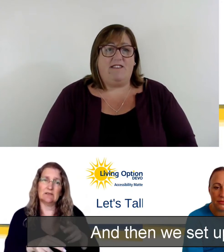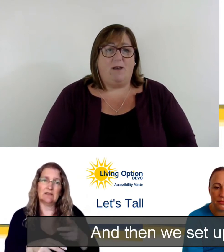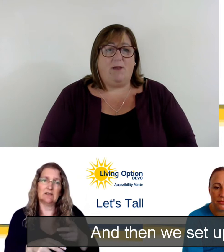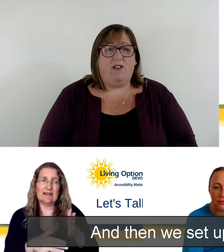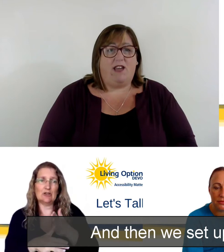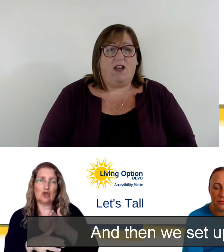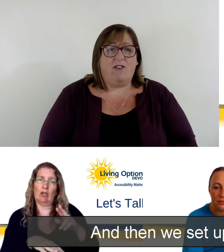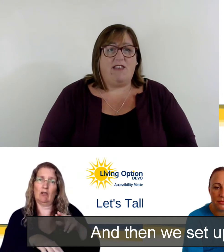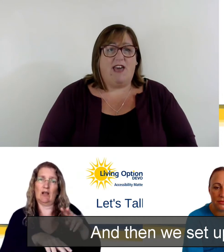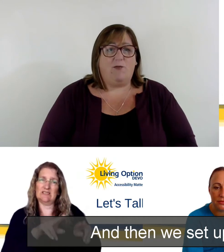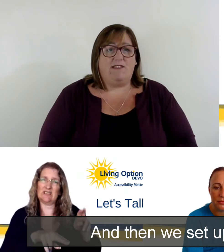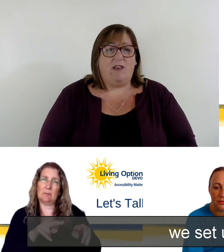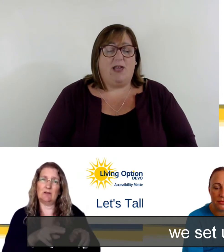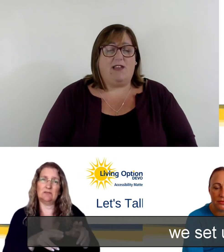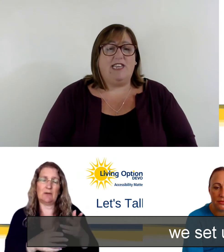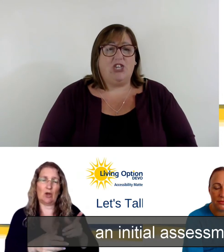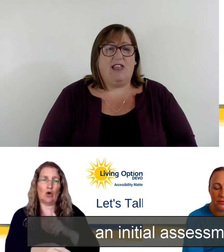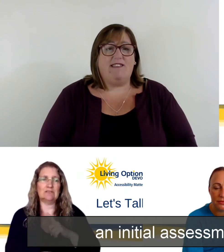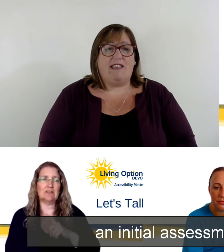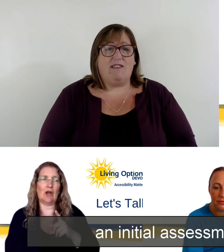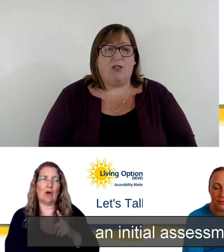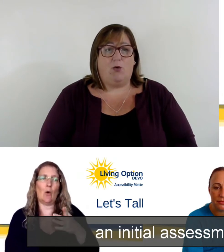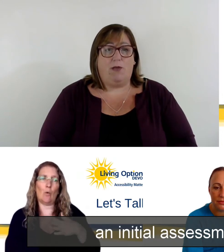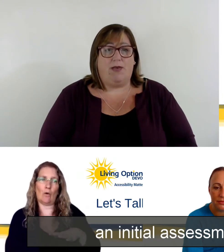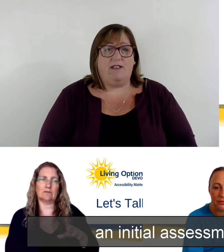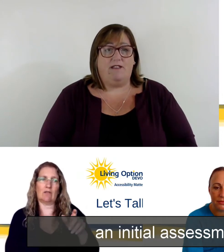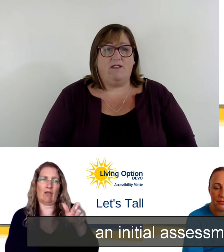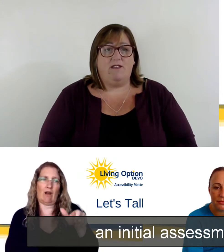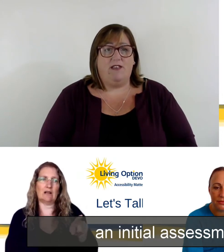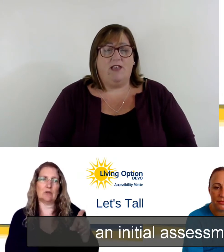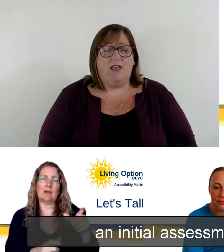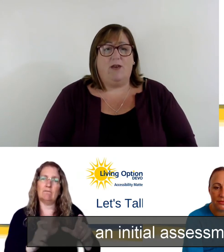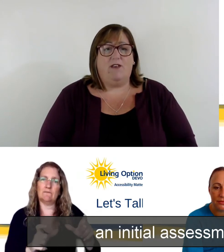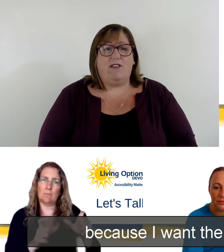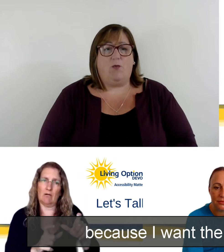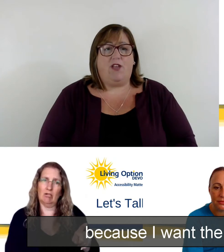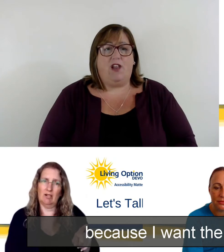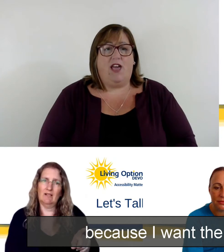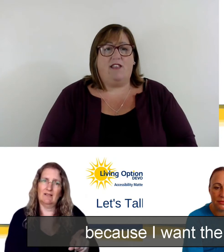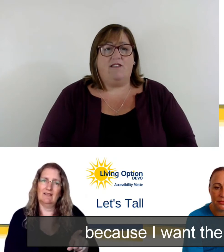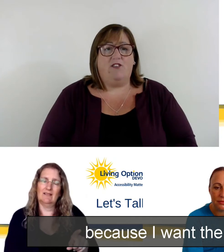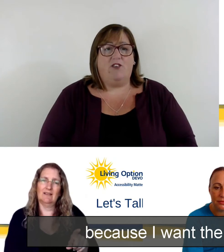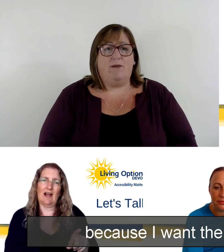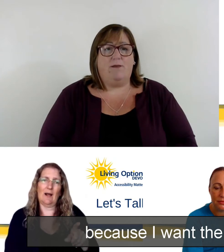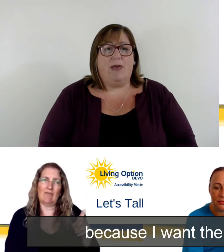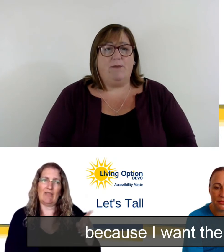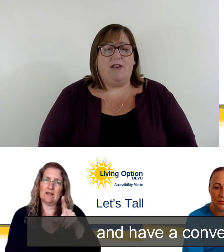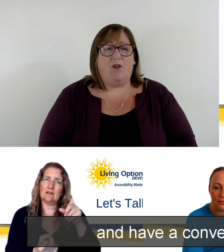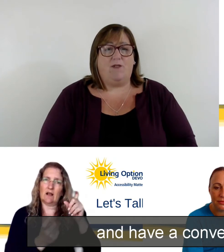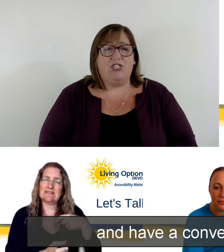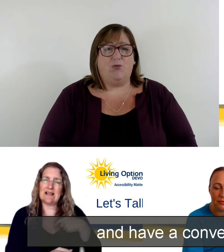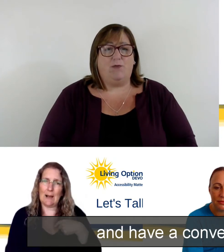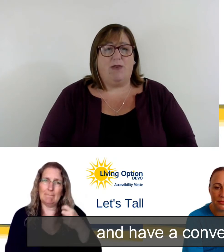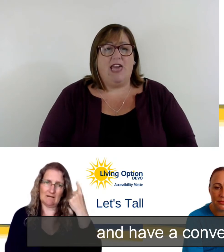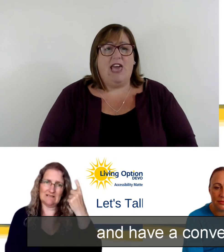we set up, like Keira said, we set up like an initial assessment appointment, because I want the client to meet me and